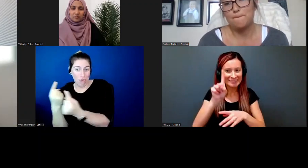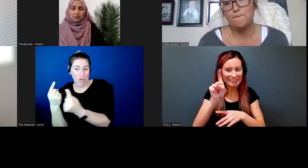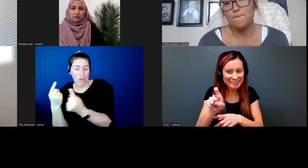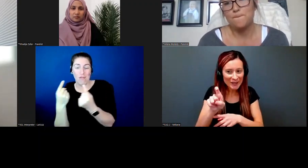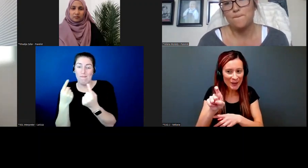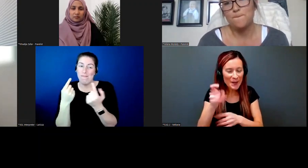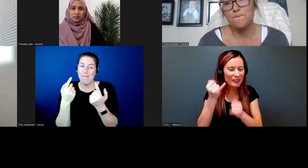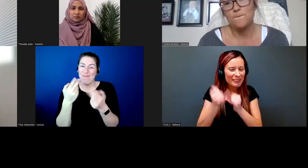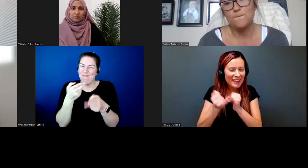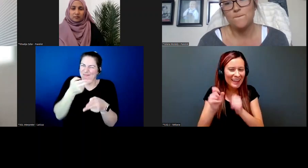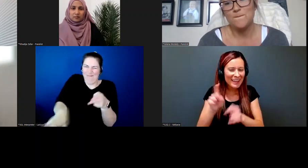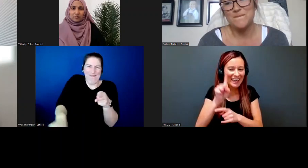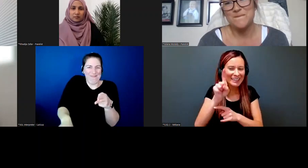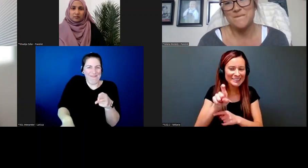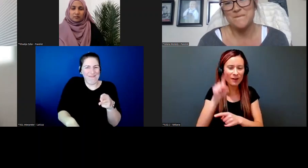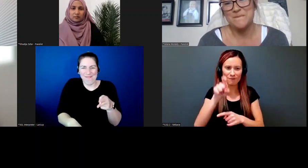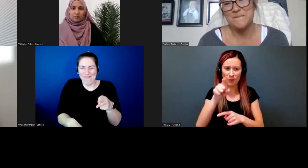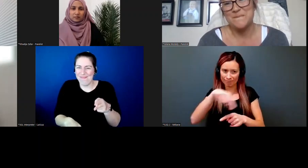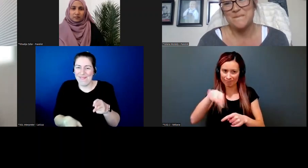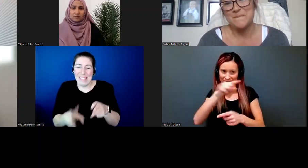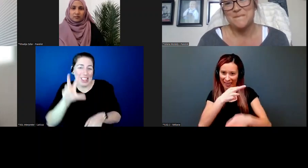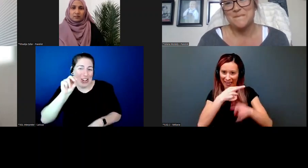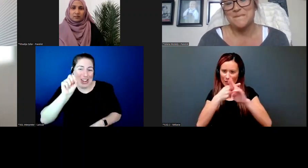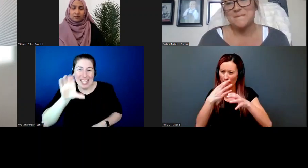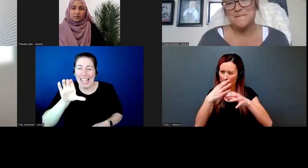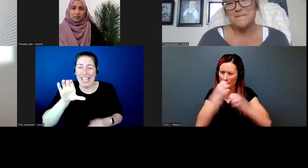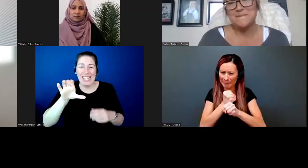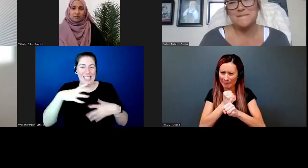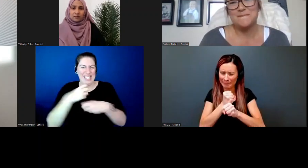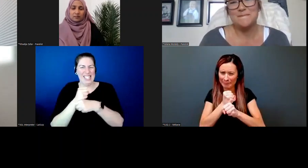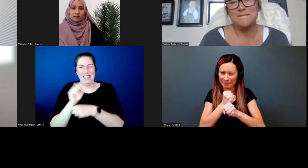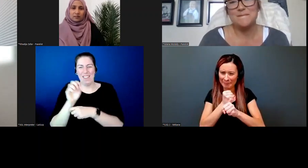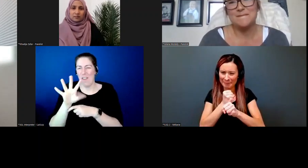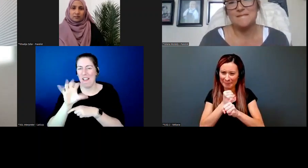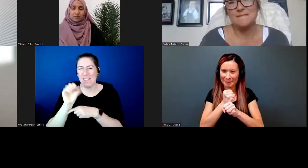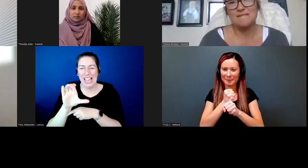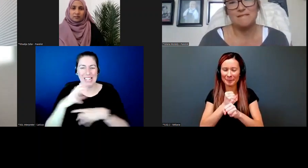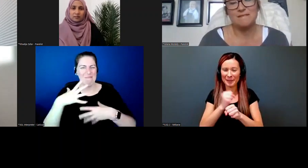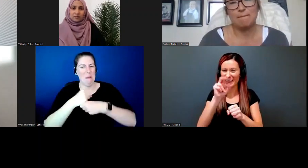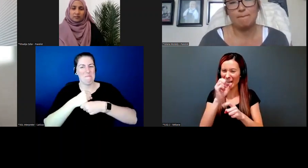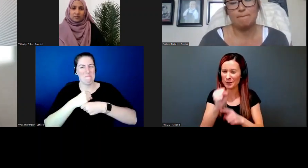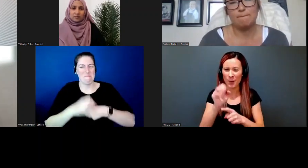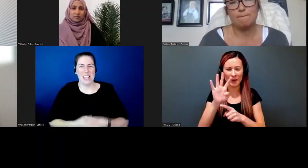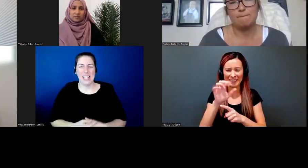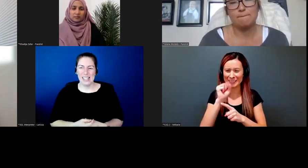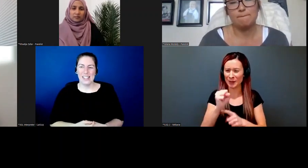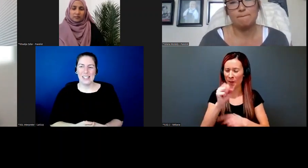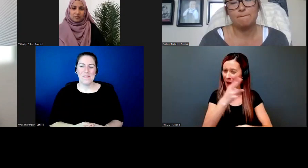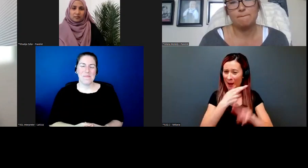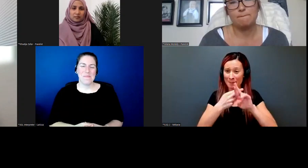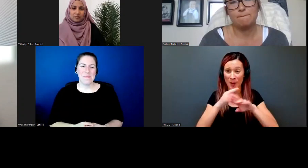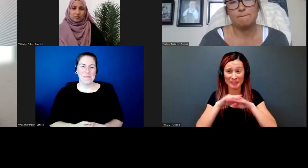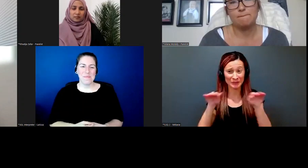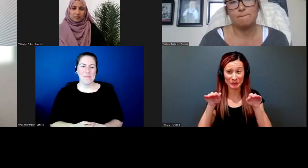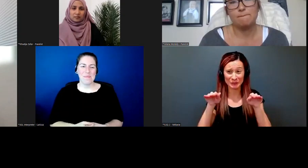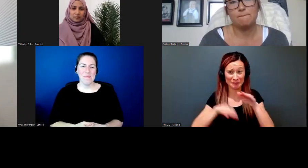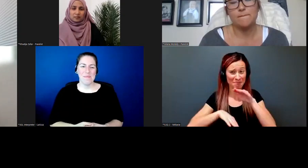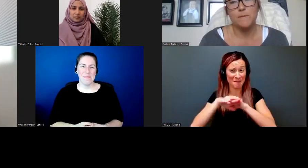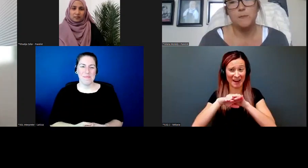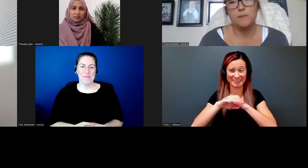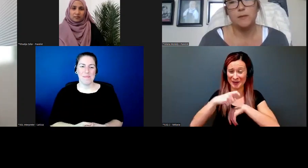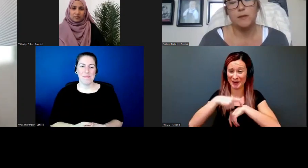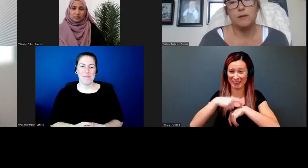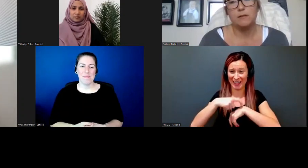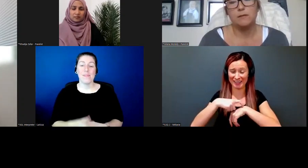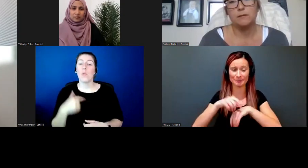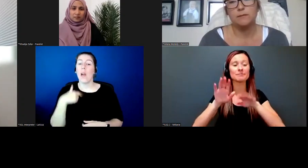a brief 30-second, 45-second version of one thing, and I'm going to just speak one thing into it